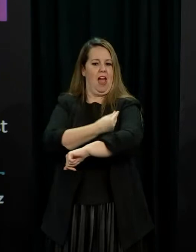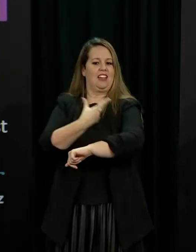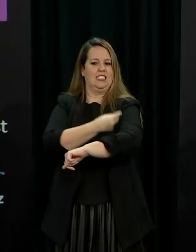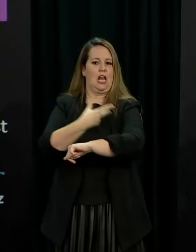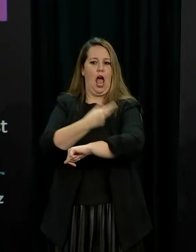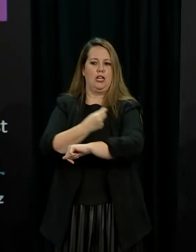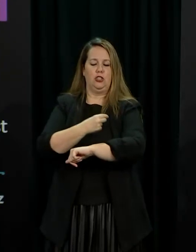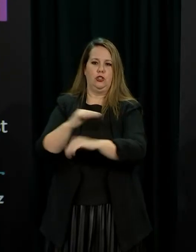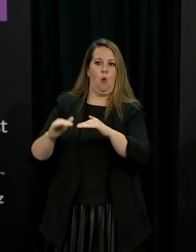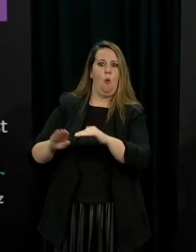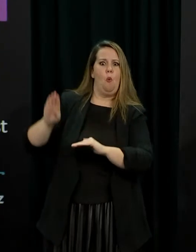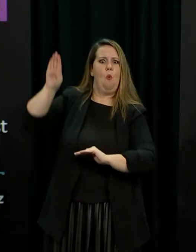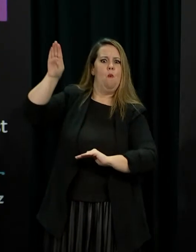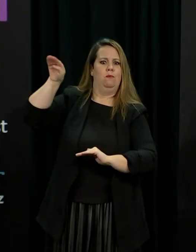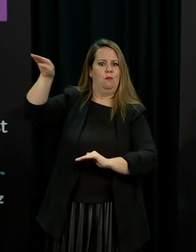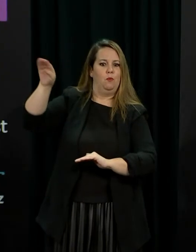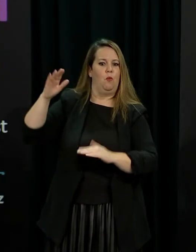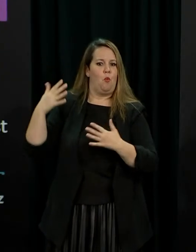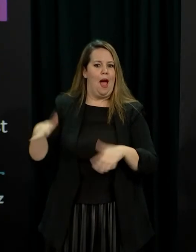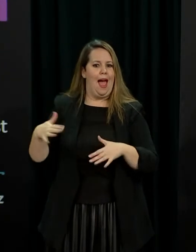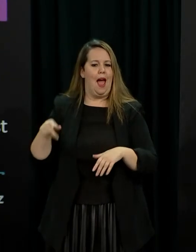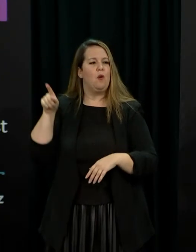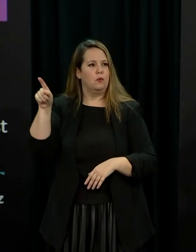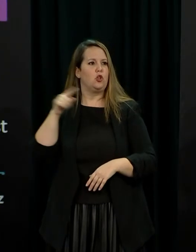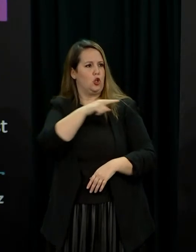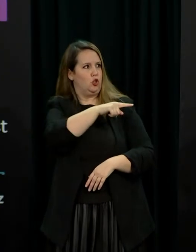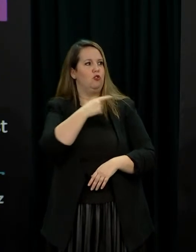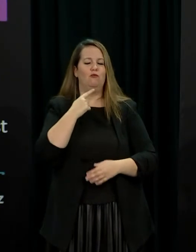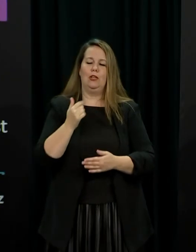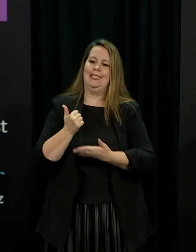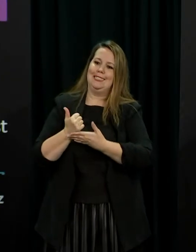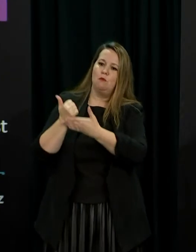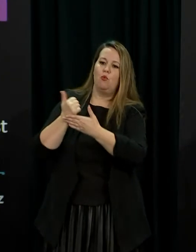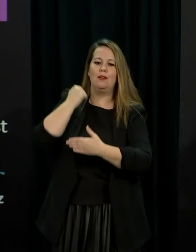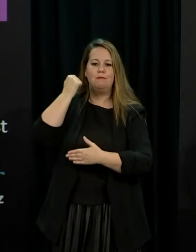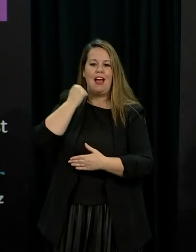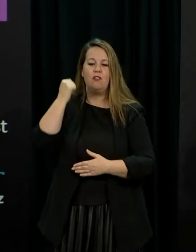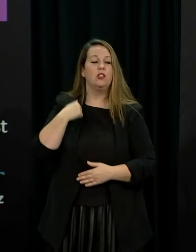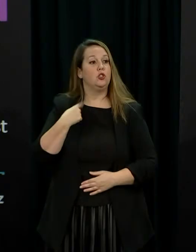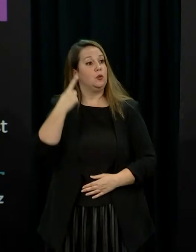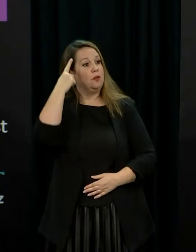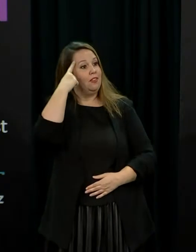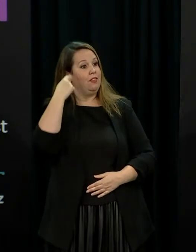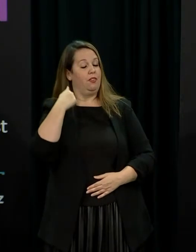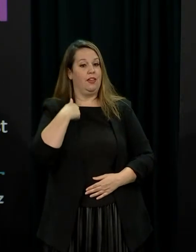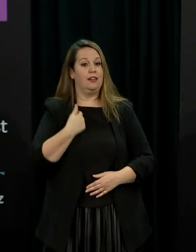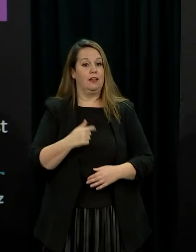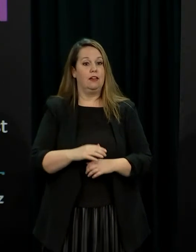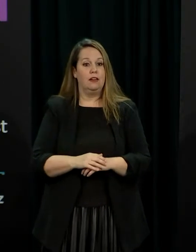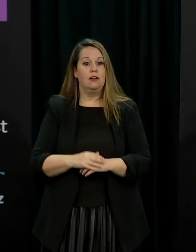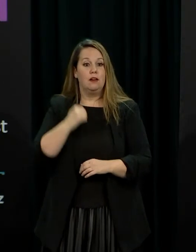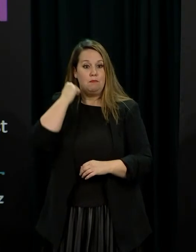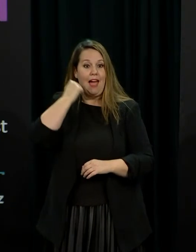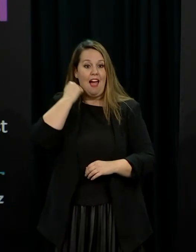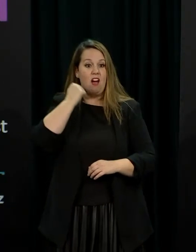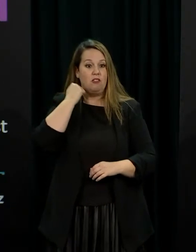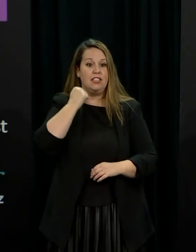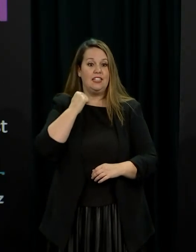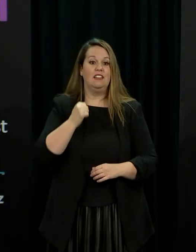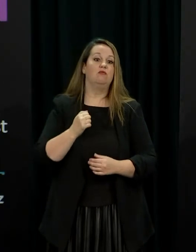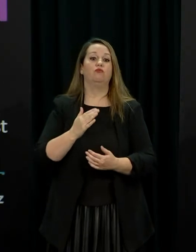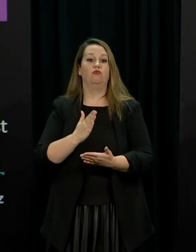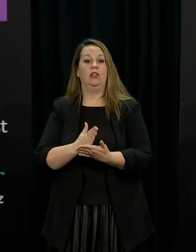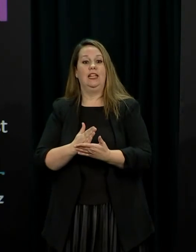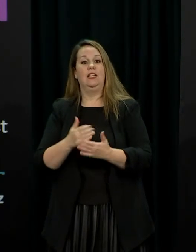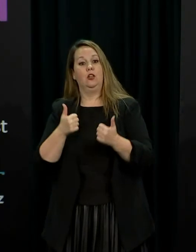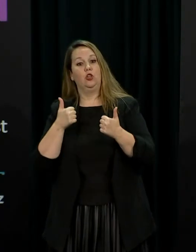government has done enough to support the efforts of Māori at those front lines? Yes, I do. And in fact, one of the things I really,